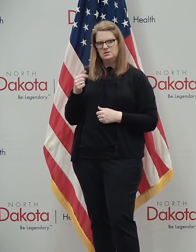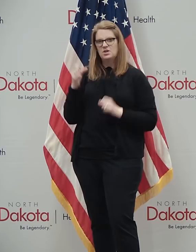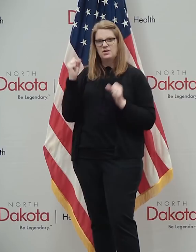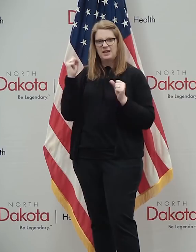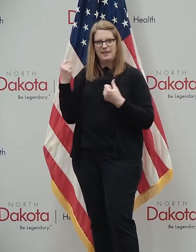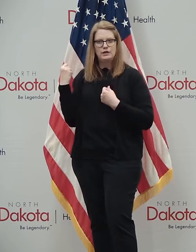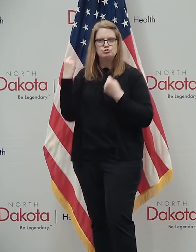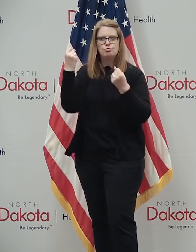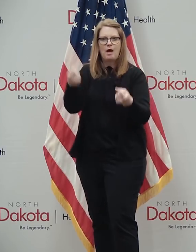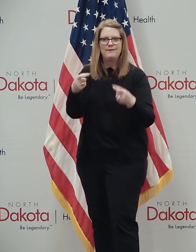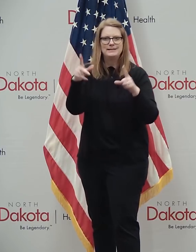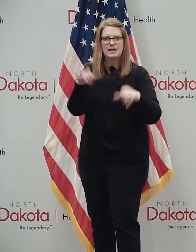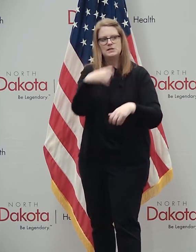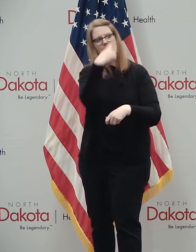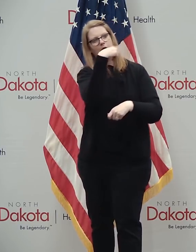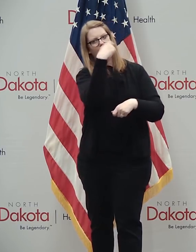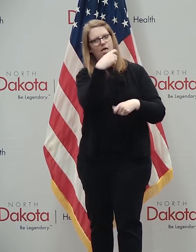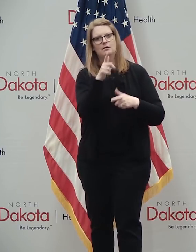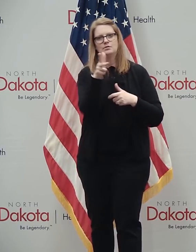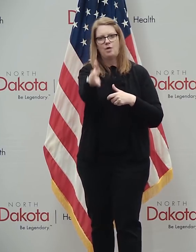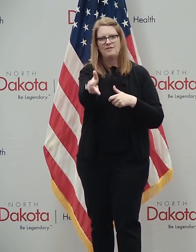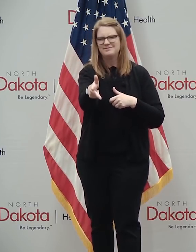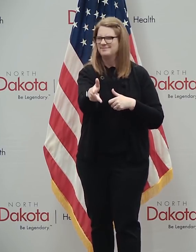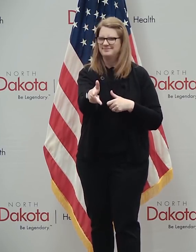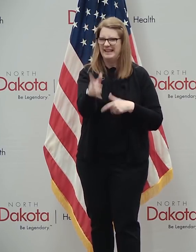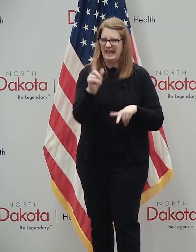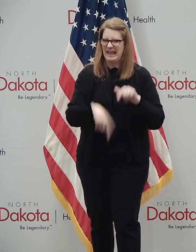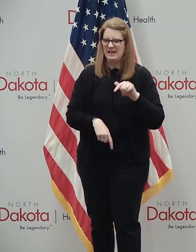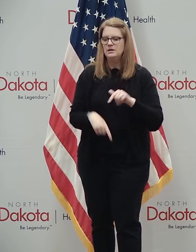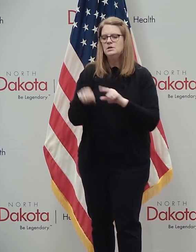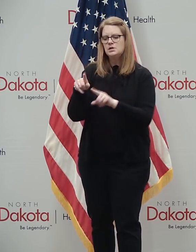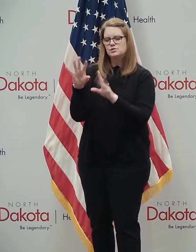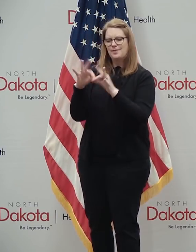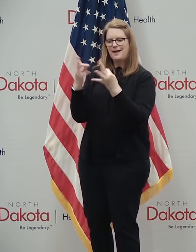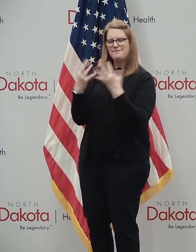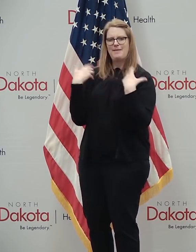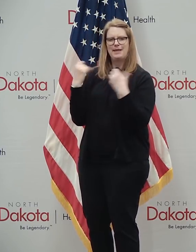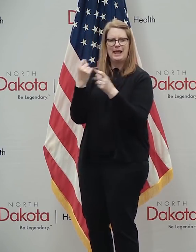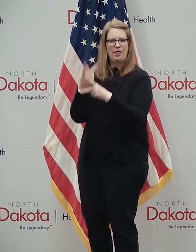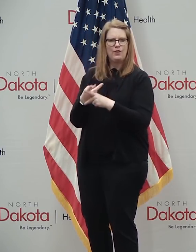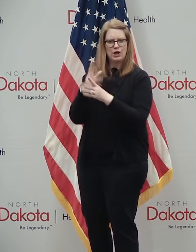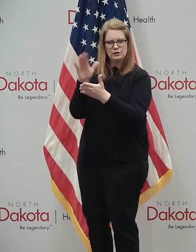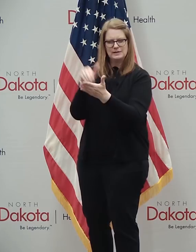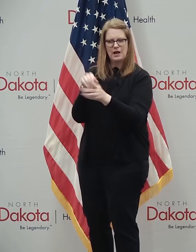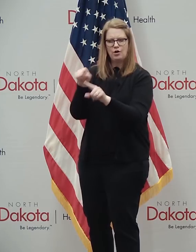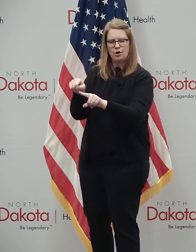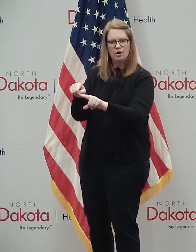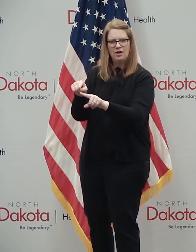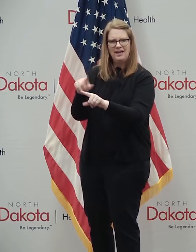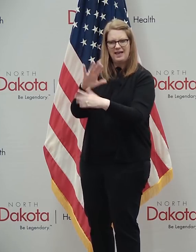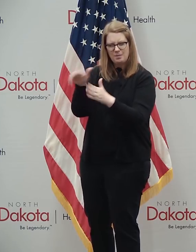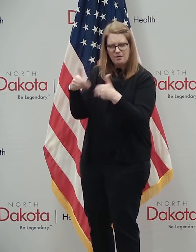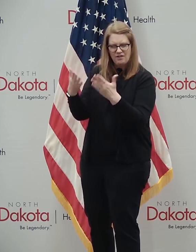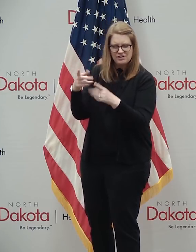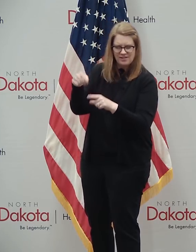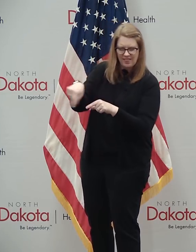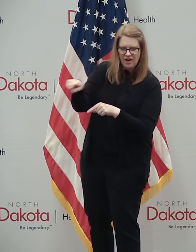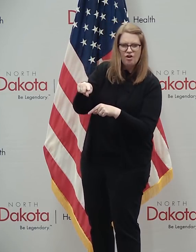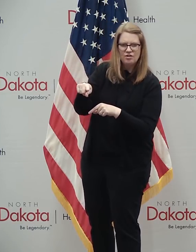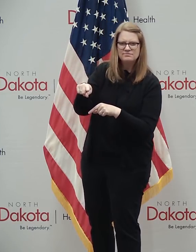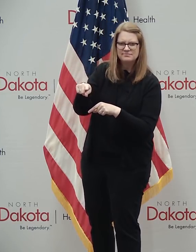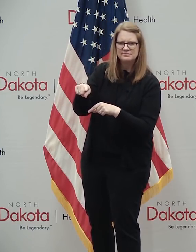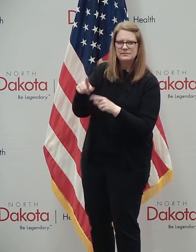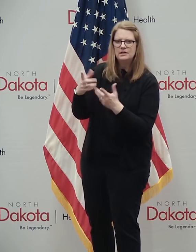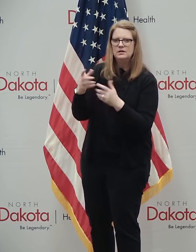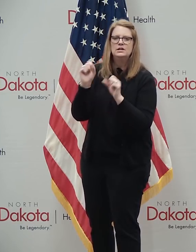catching them. And so again, we're with a partnership with Family Healthcare and with all the providers there. Again, we want to make sure that